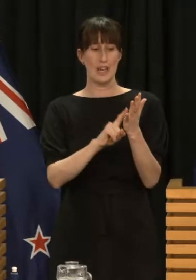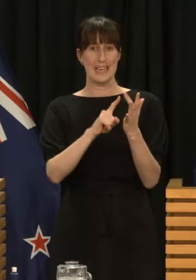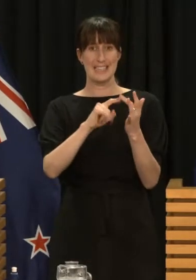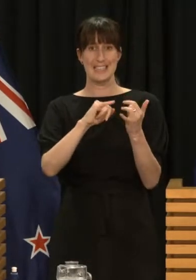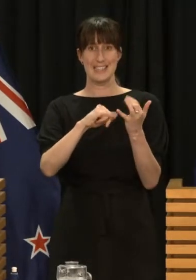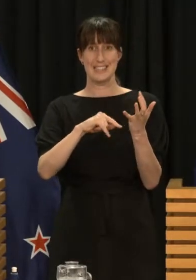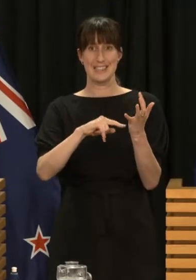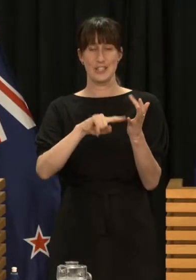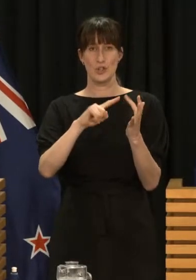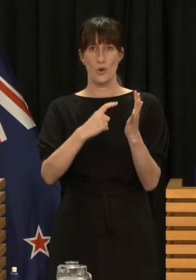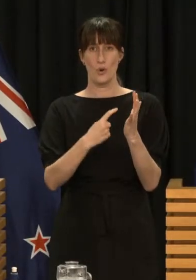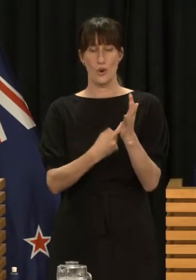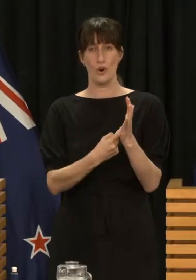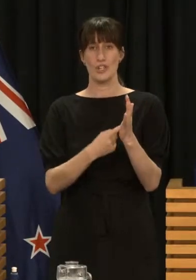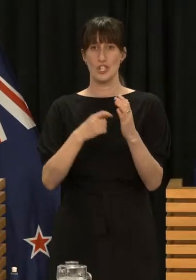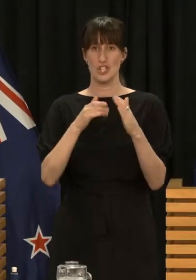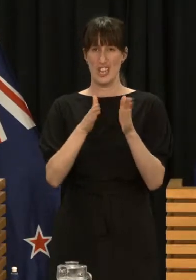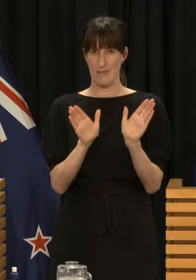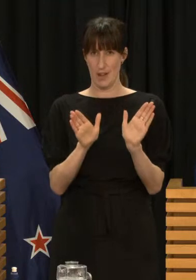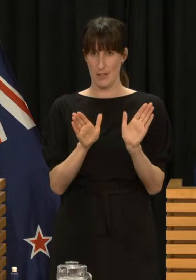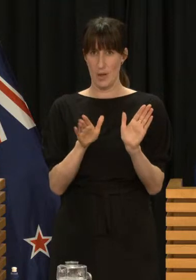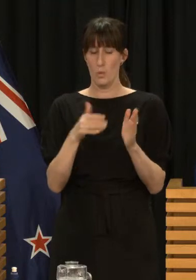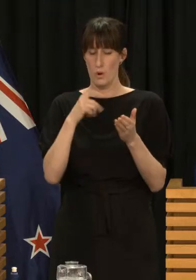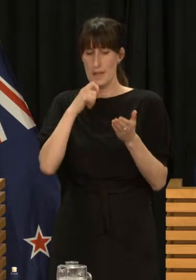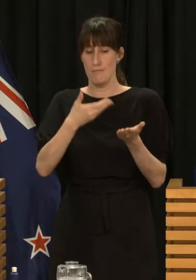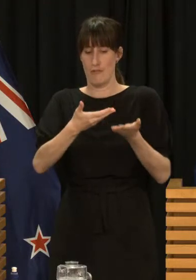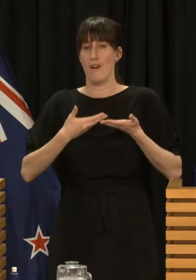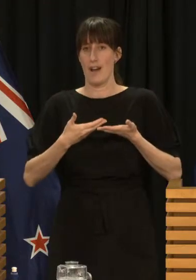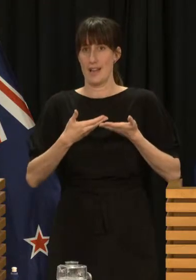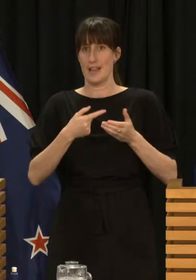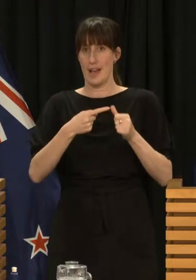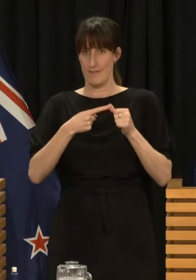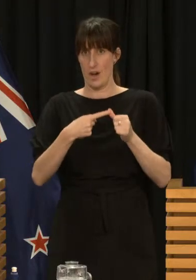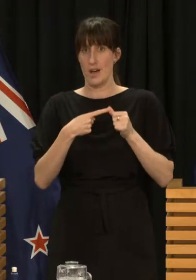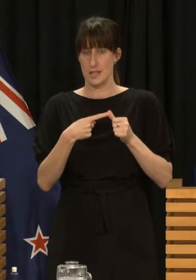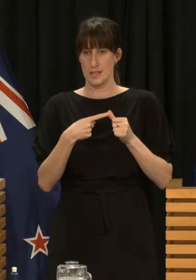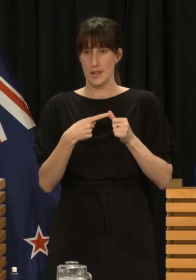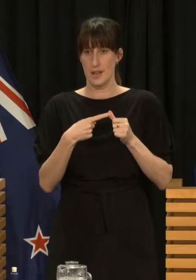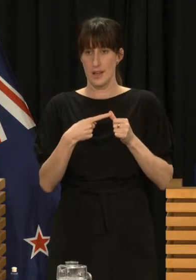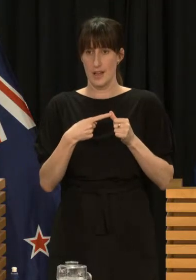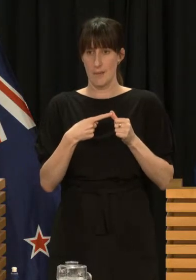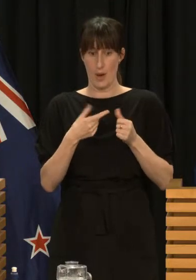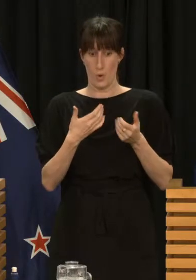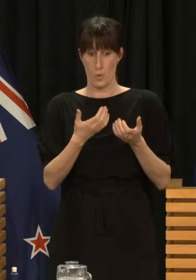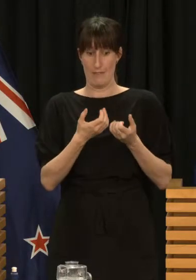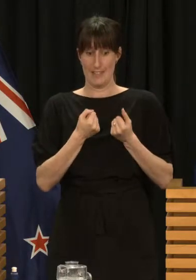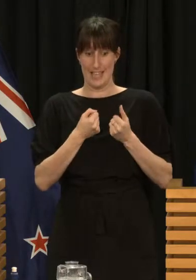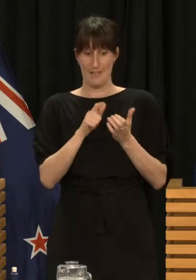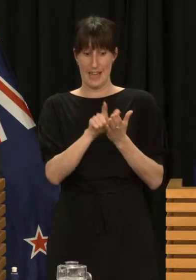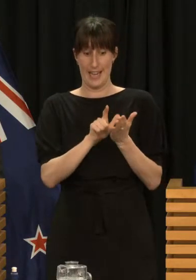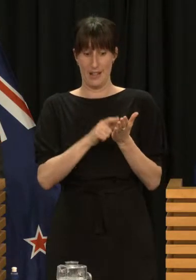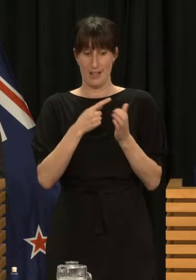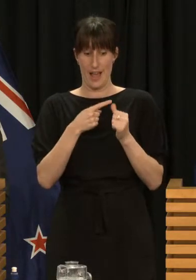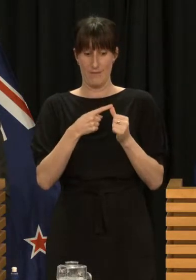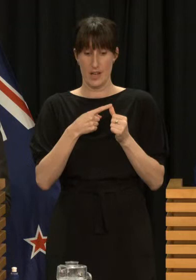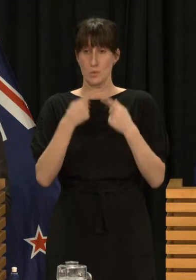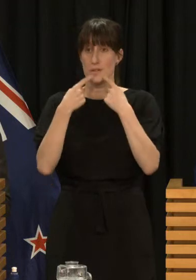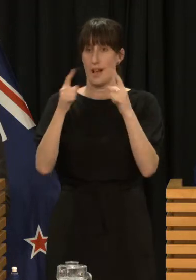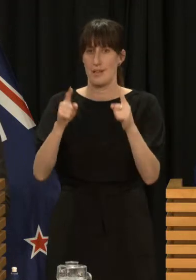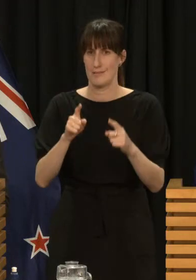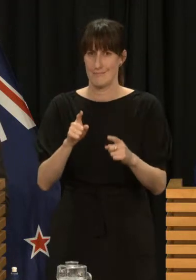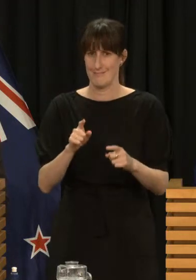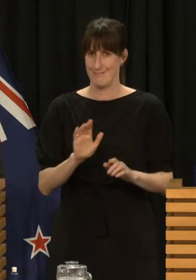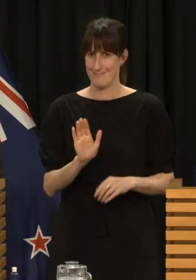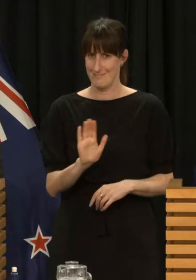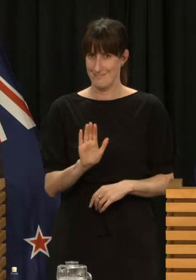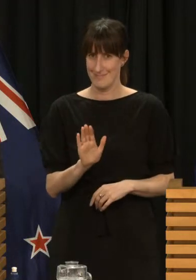and involved in the discussion, and she's able to provide advice as we go along. But of course, we don't share the legal advice that we get, but I can give you assurance that we do